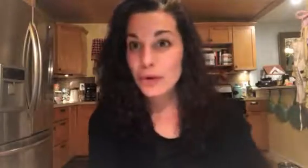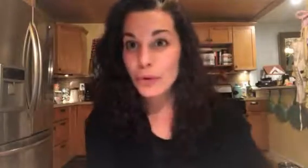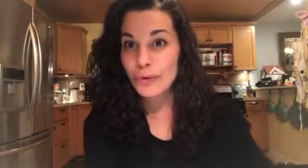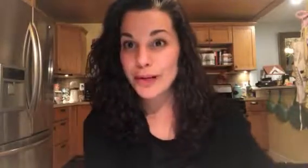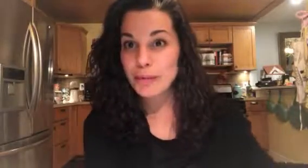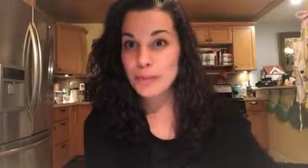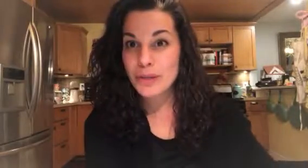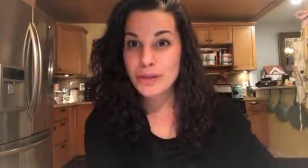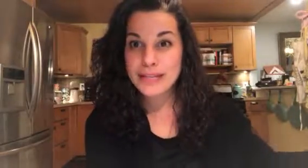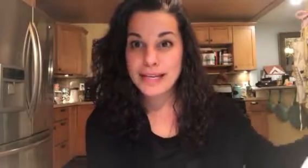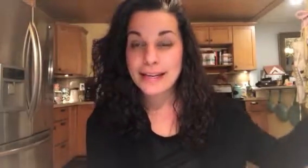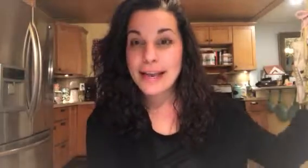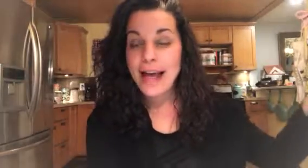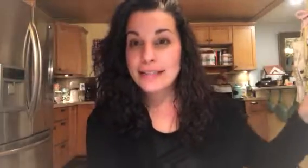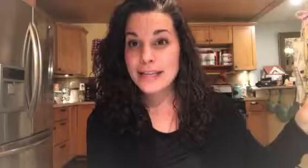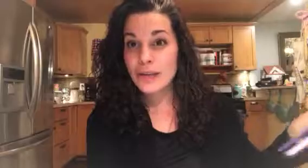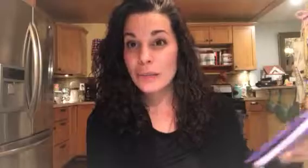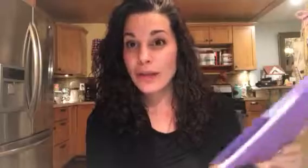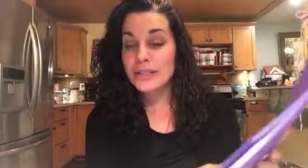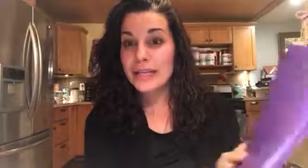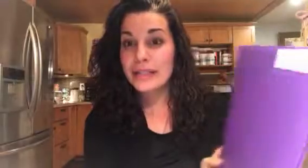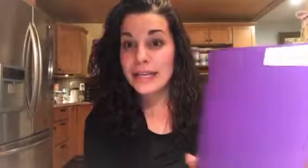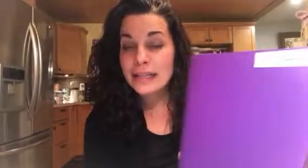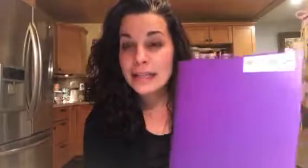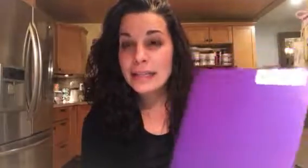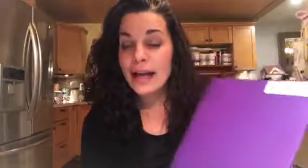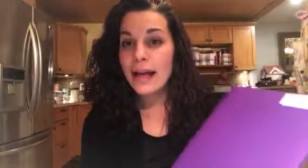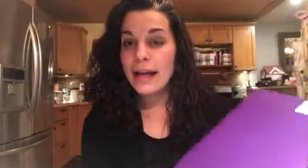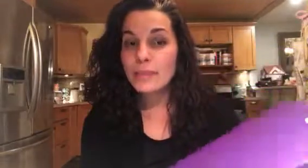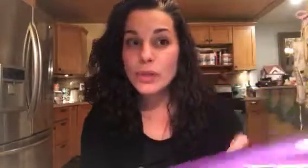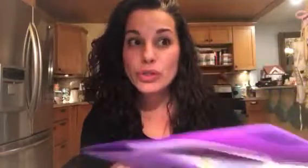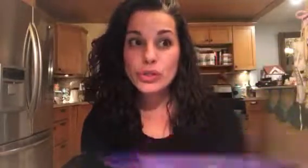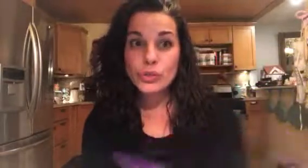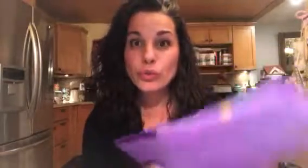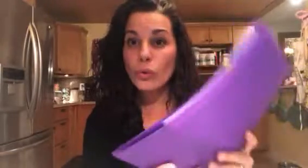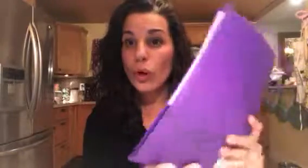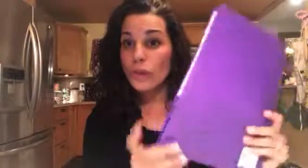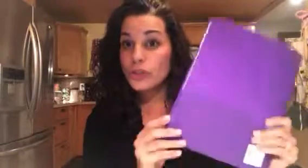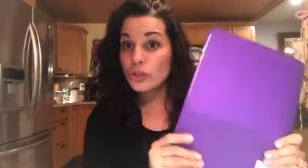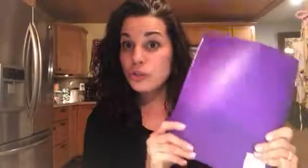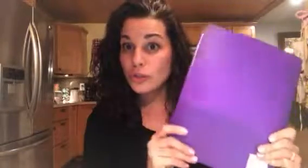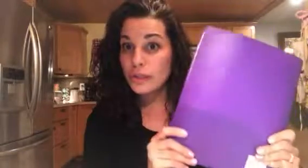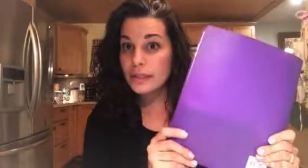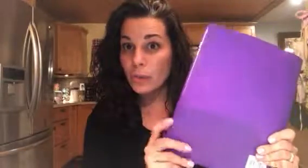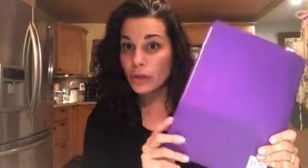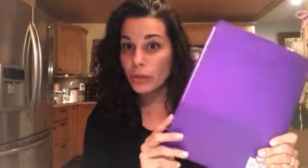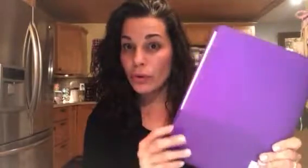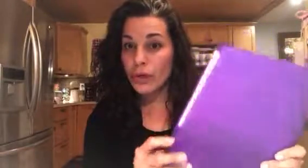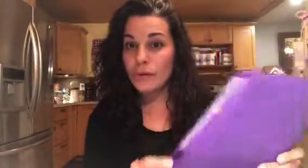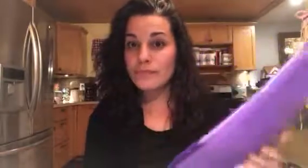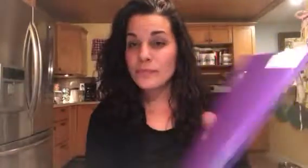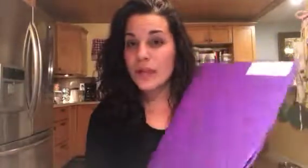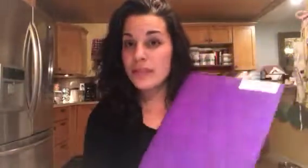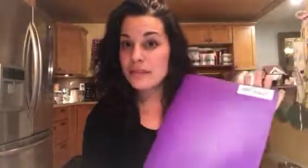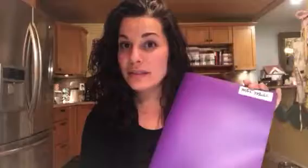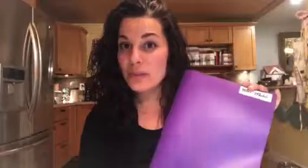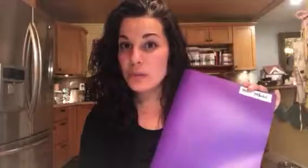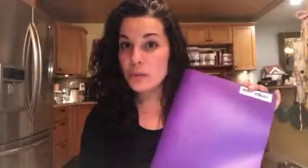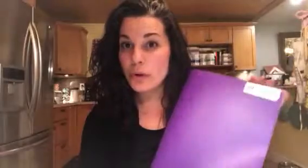new curriculum. I'm so excited. I sent your parents a link to the 2 units I want you to work on. This is everyone's